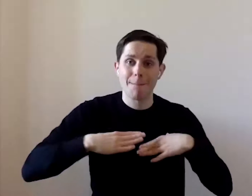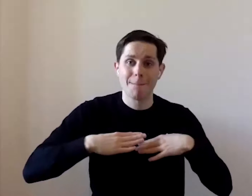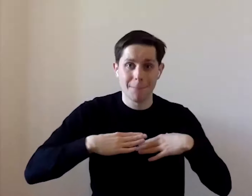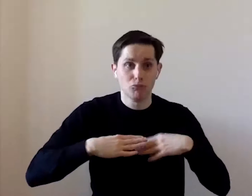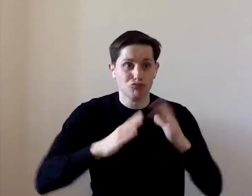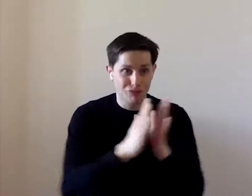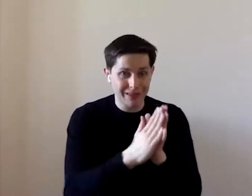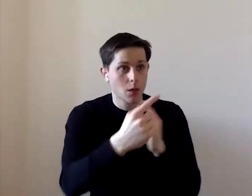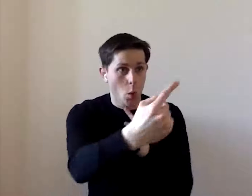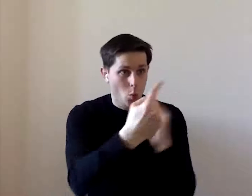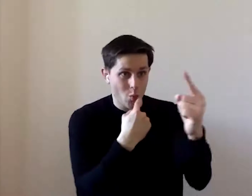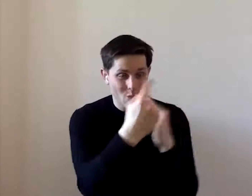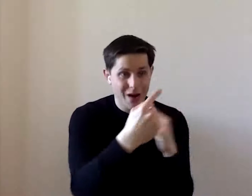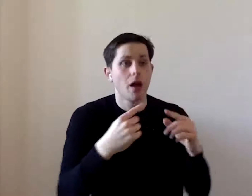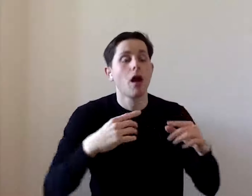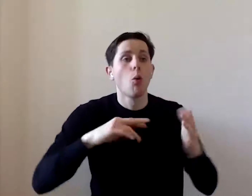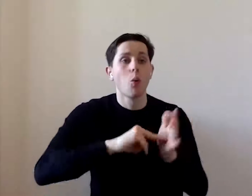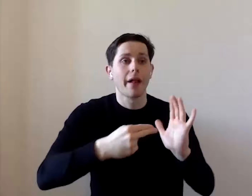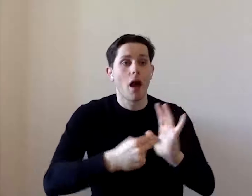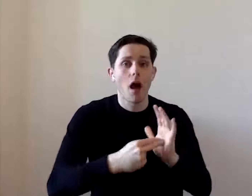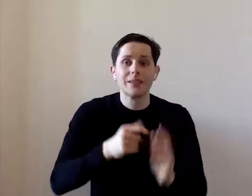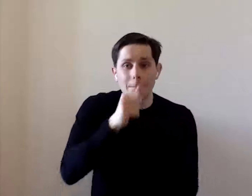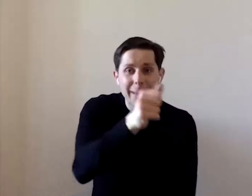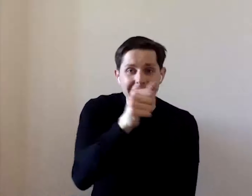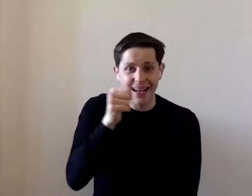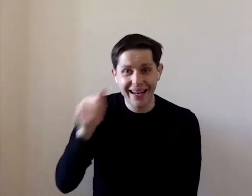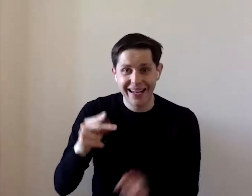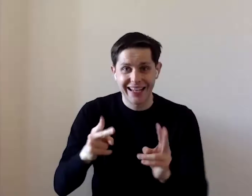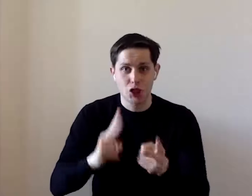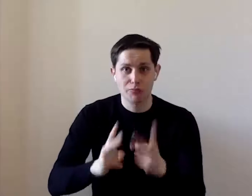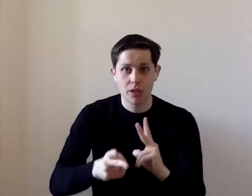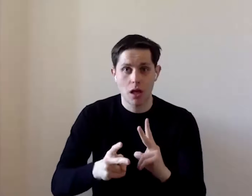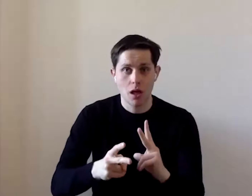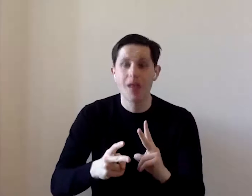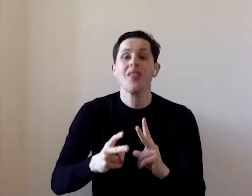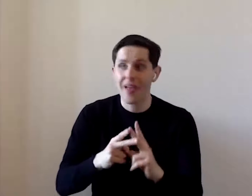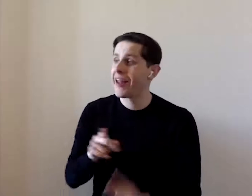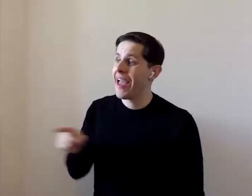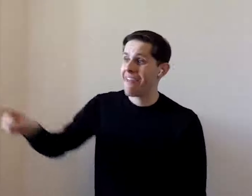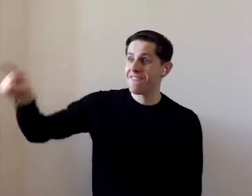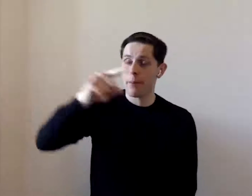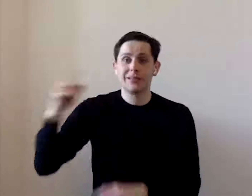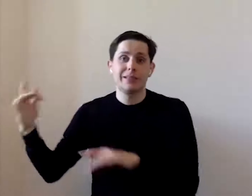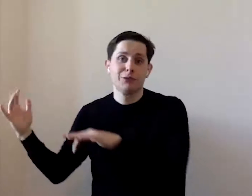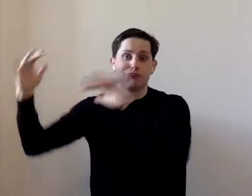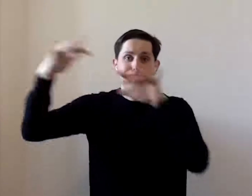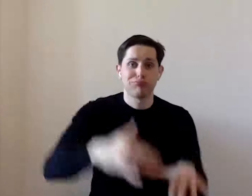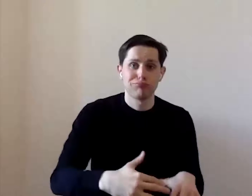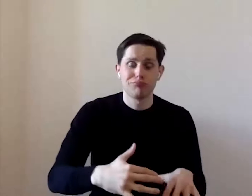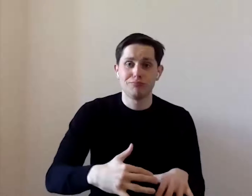please beforehand, can we have some prep time to make sure that the interpreters are pinned and that also that there is prep for interpreters that